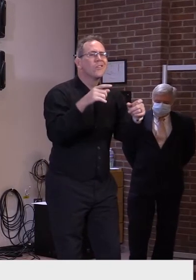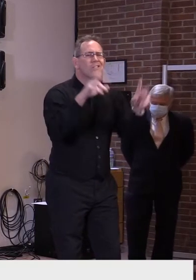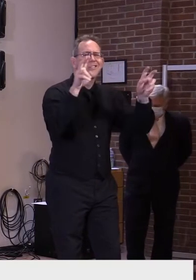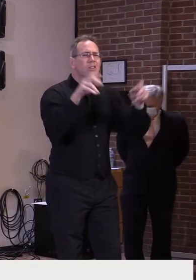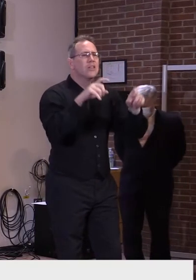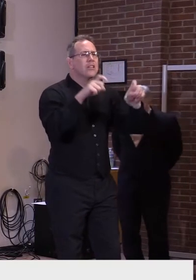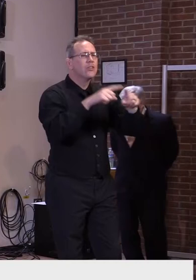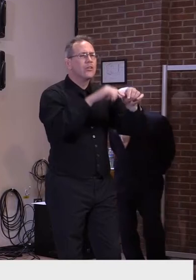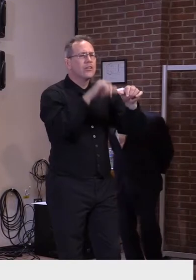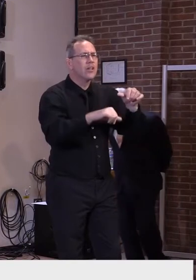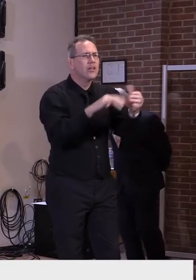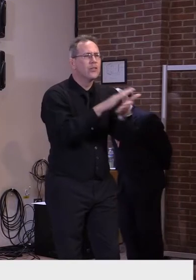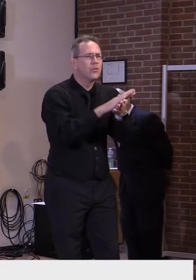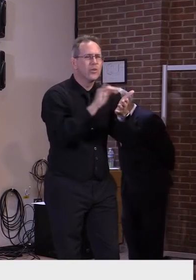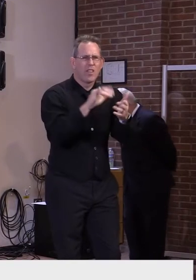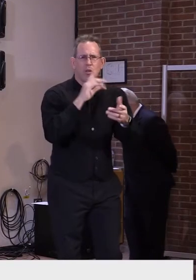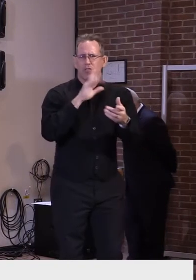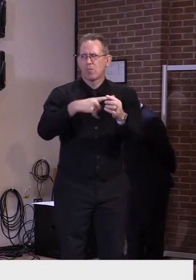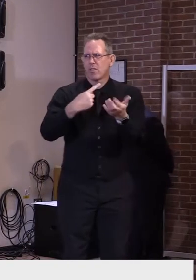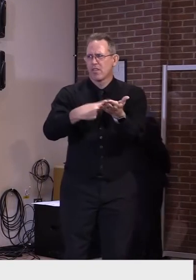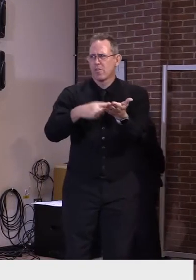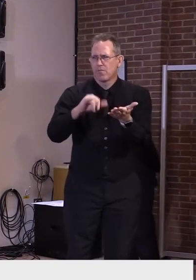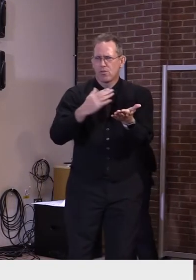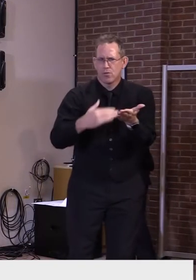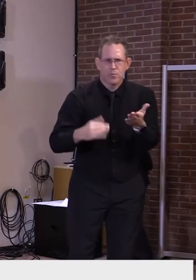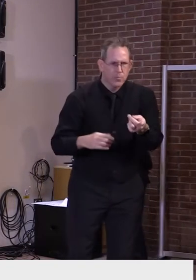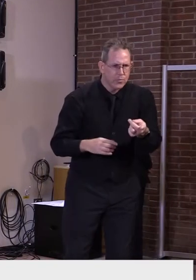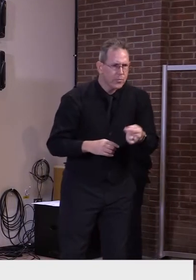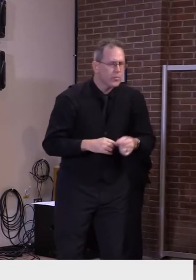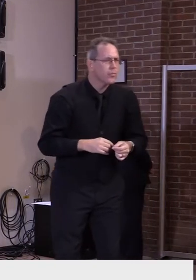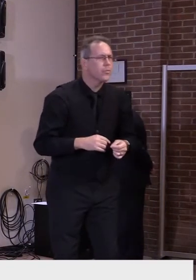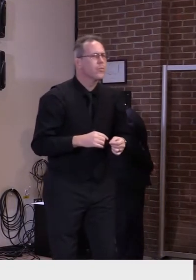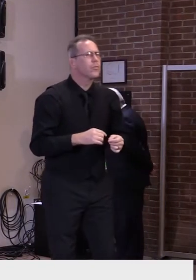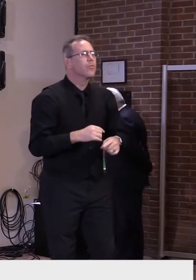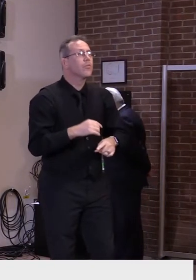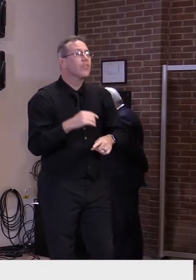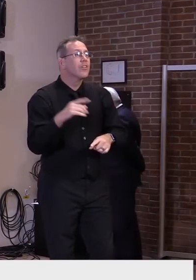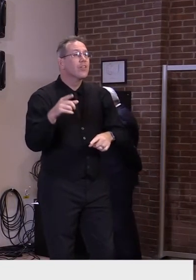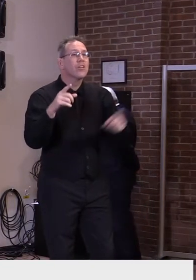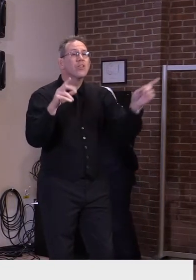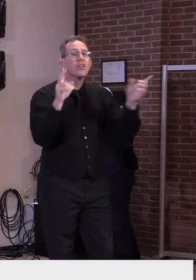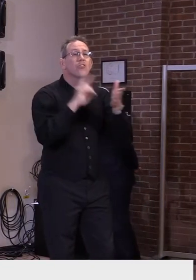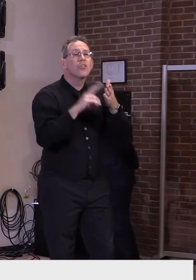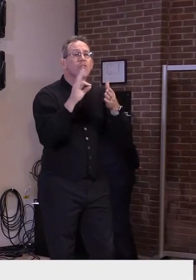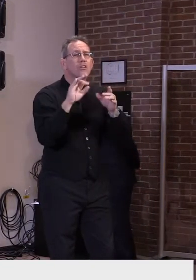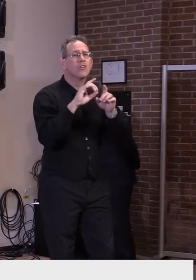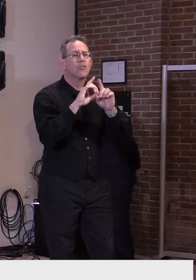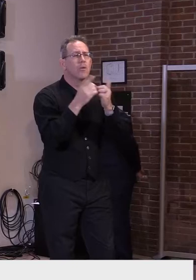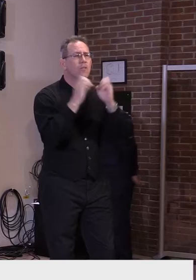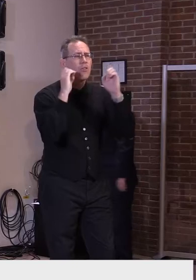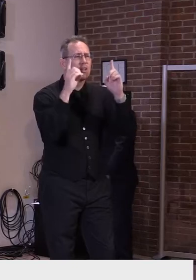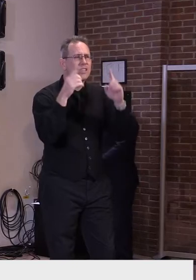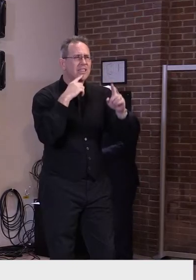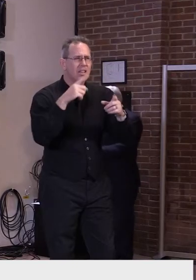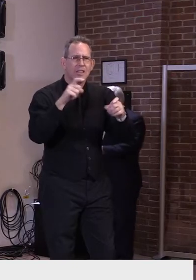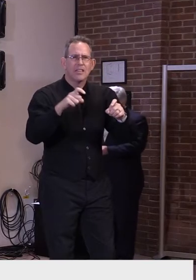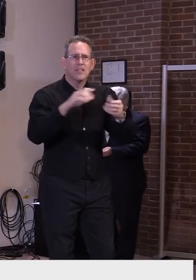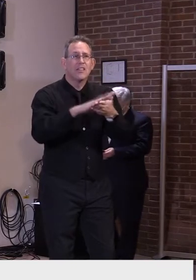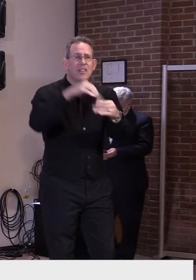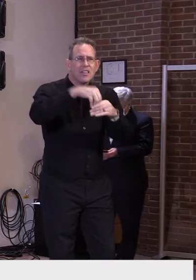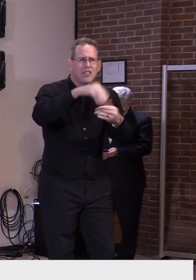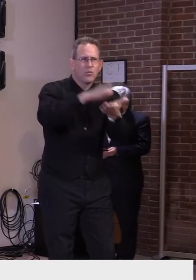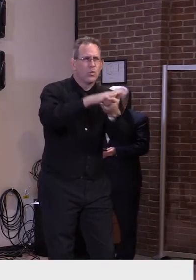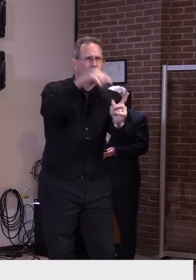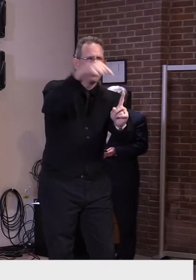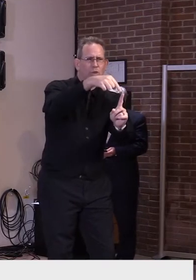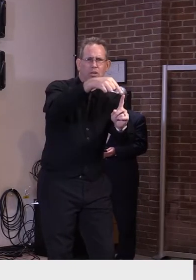mentioned, many of these programs are being conducted out of the school setting. I'm wondering if you're looking at